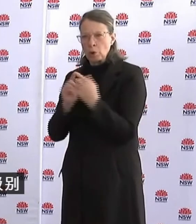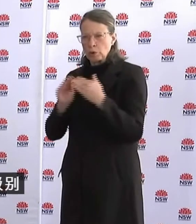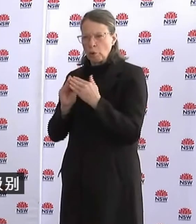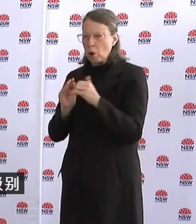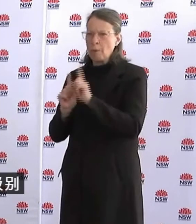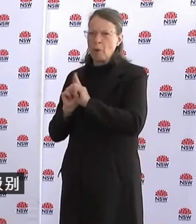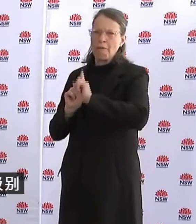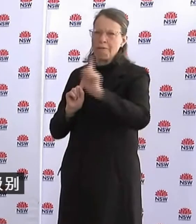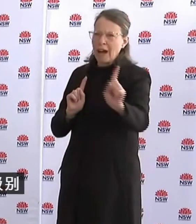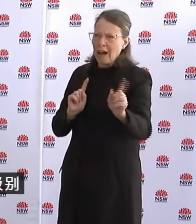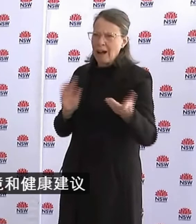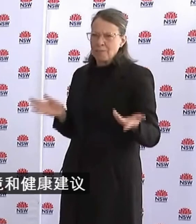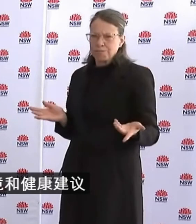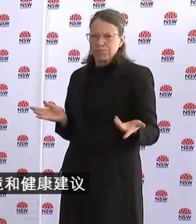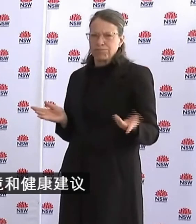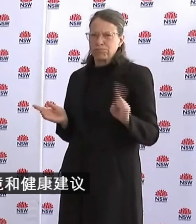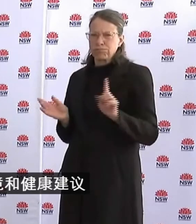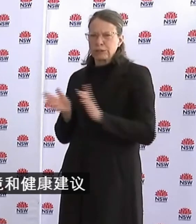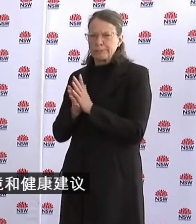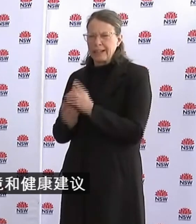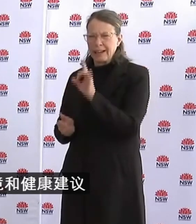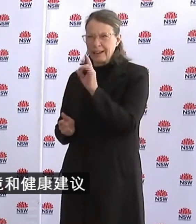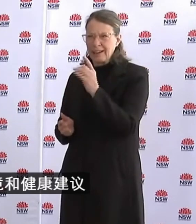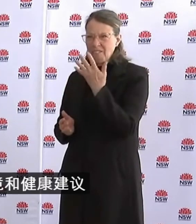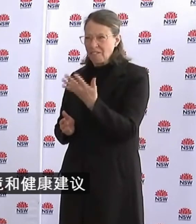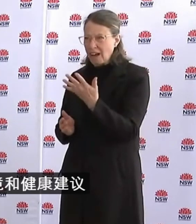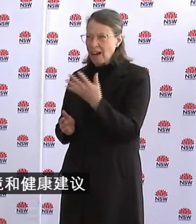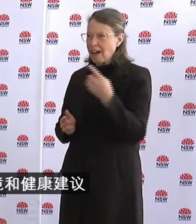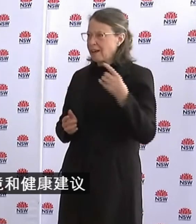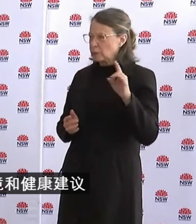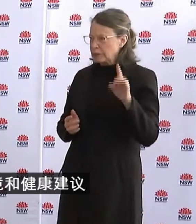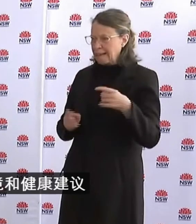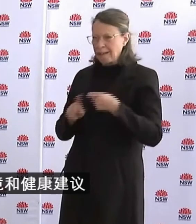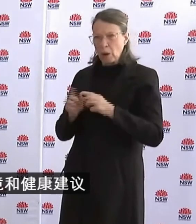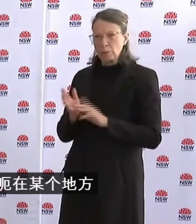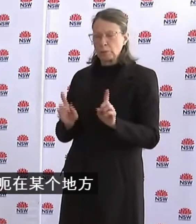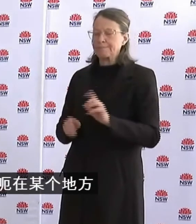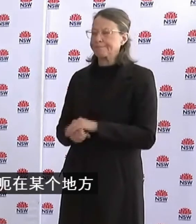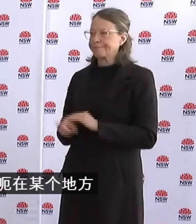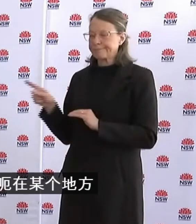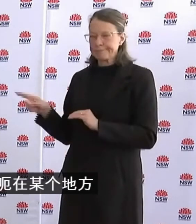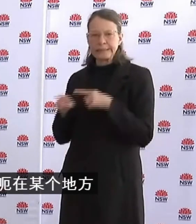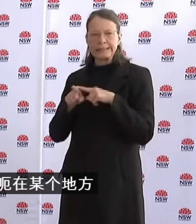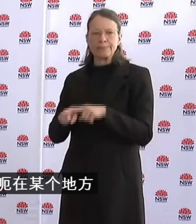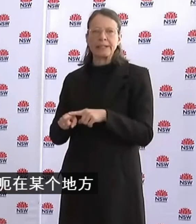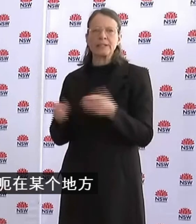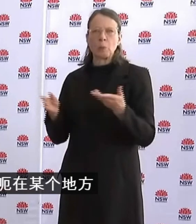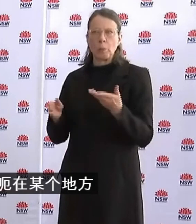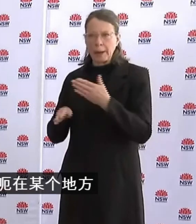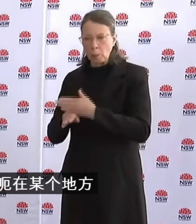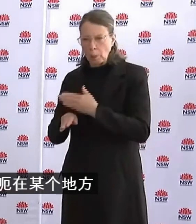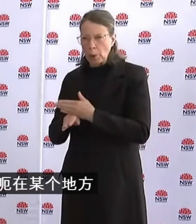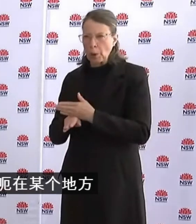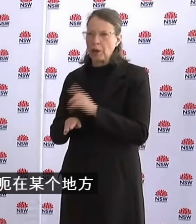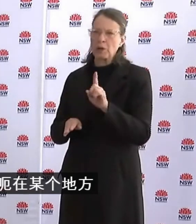level before these restrictions Well, look, get away? because that depends very much on the settings and the health advice. If people have been infectious in the